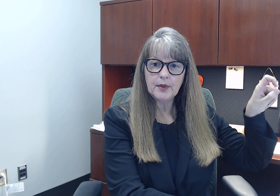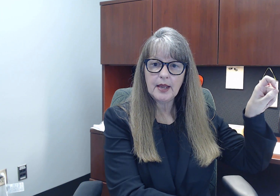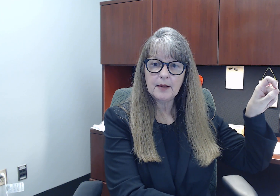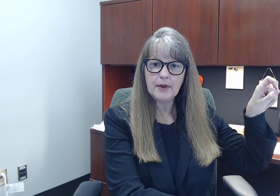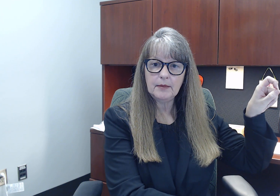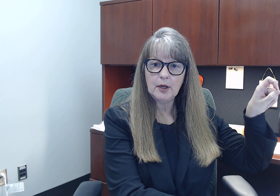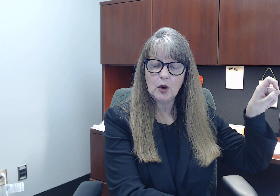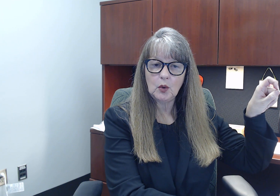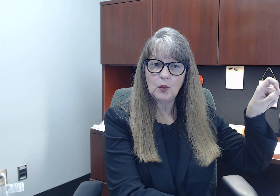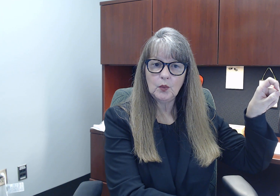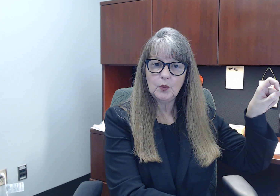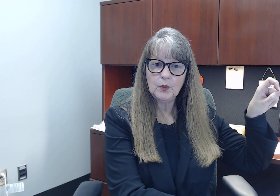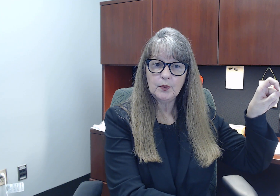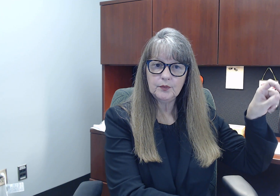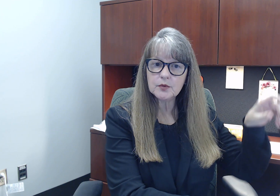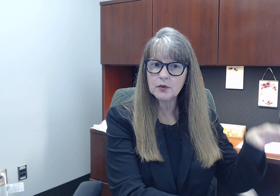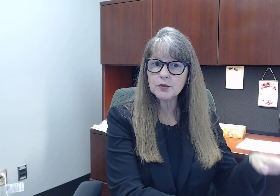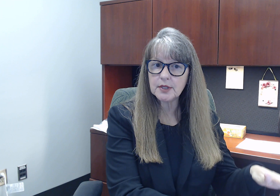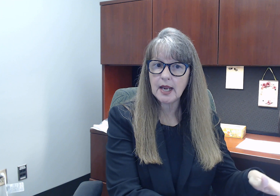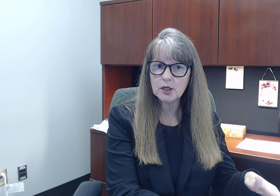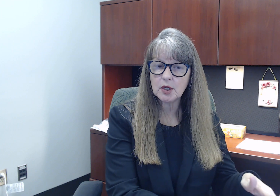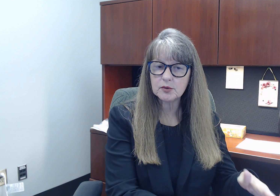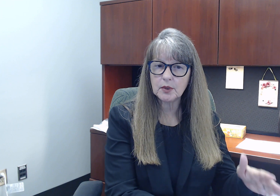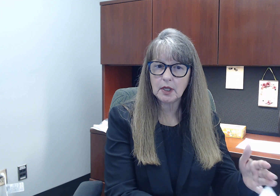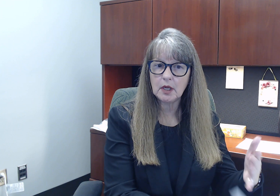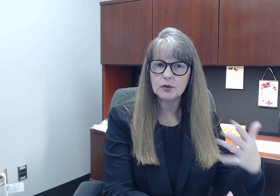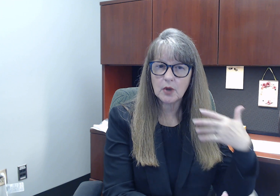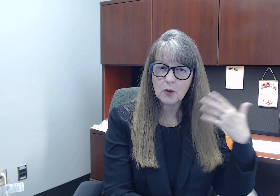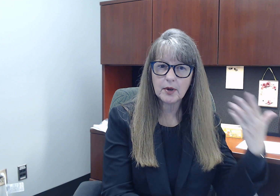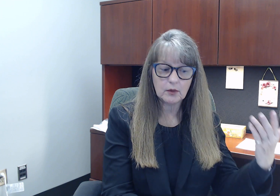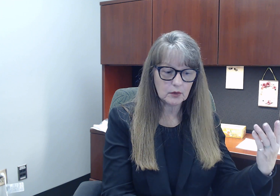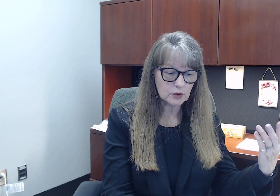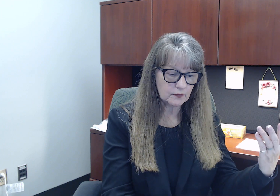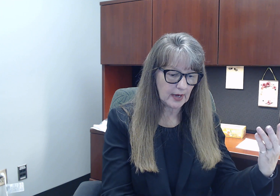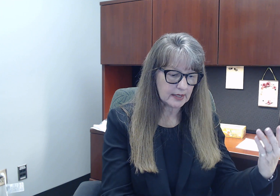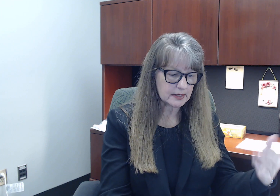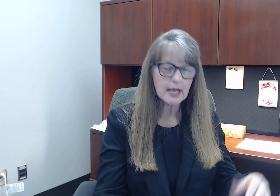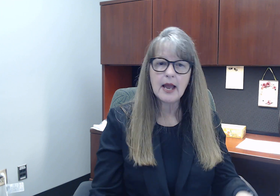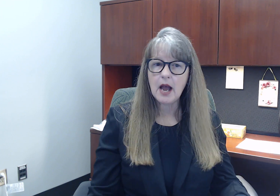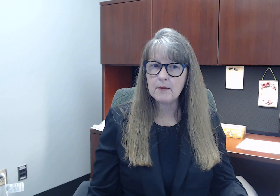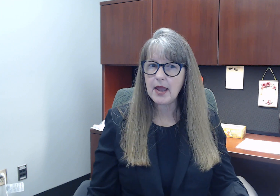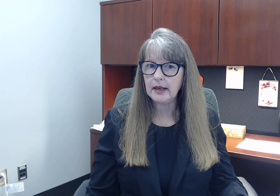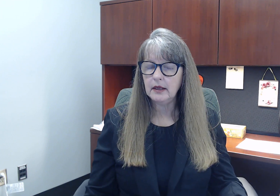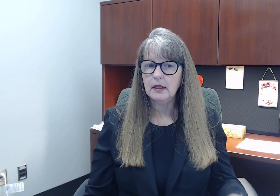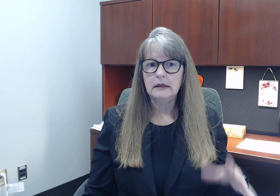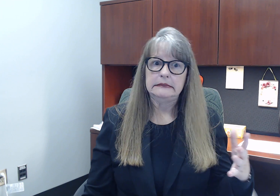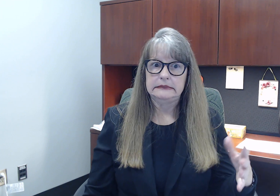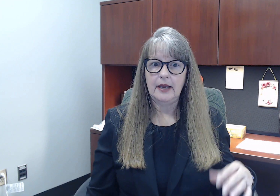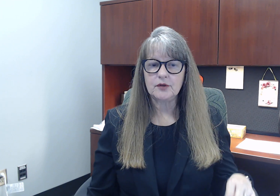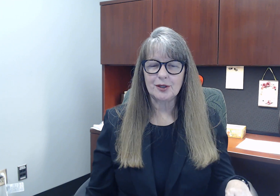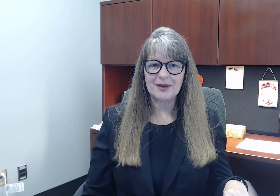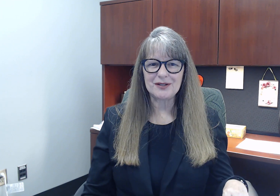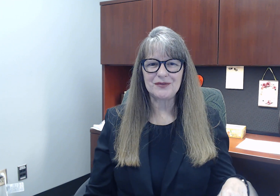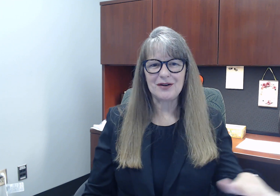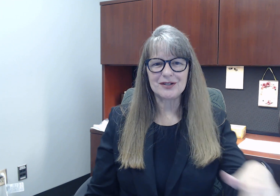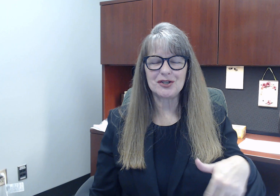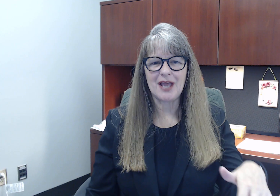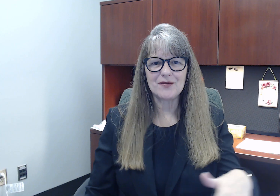and a baby O. So those are the hand shapes we're going to go. So I hope I don't go too fast. I may have to slow myself down because I just had this all